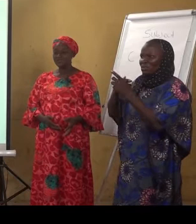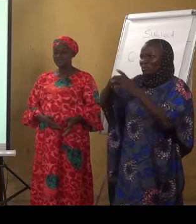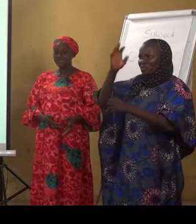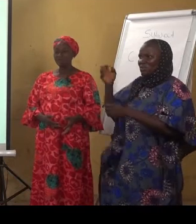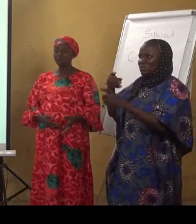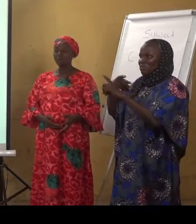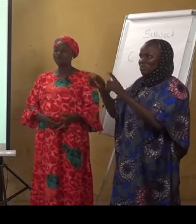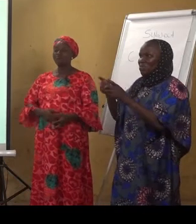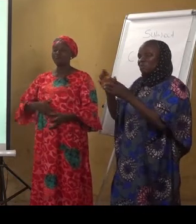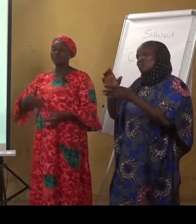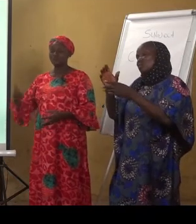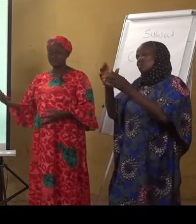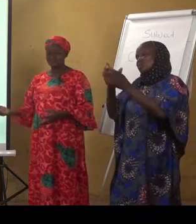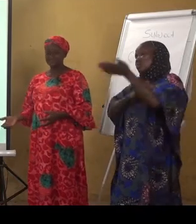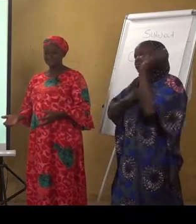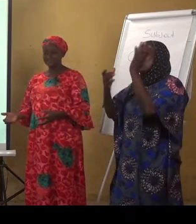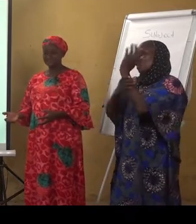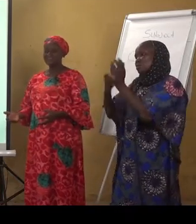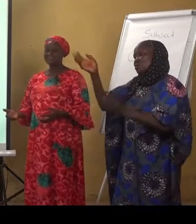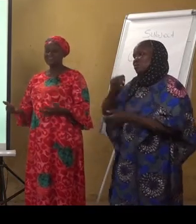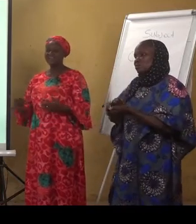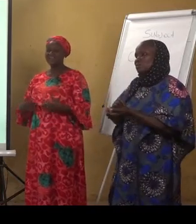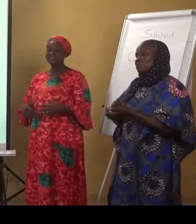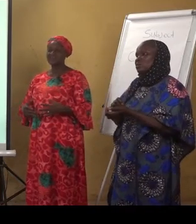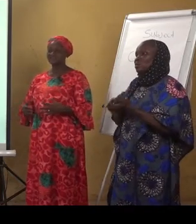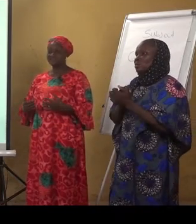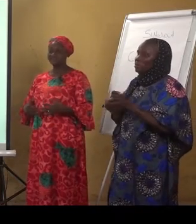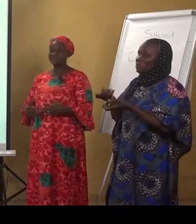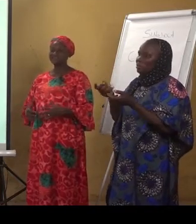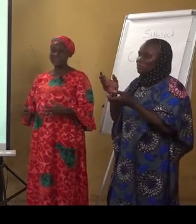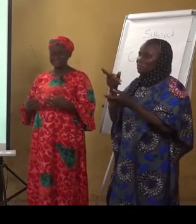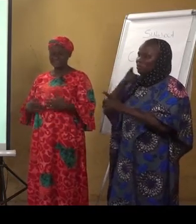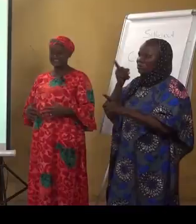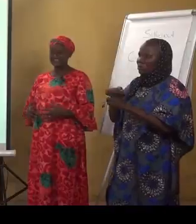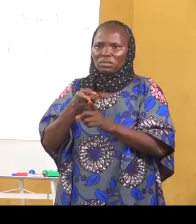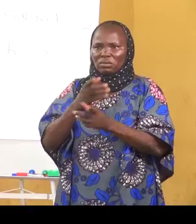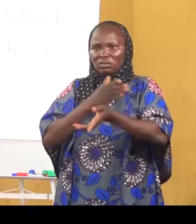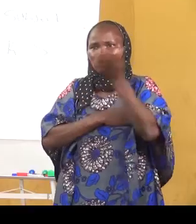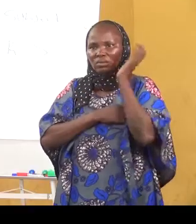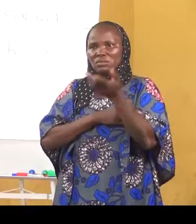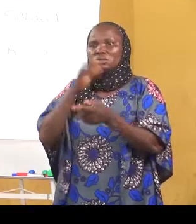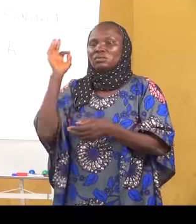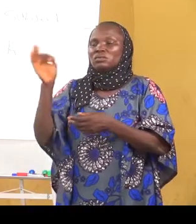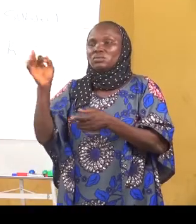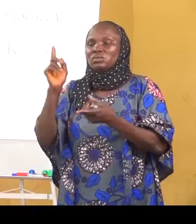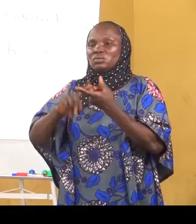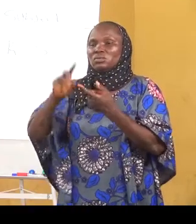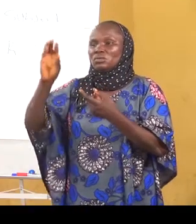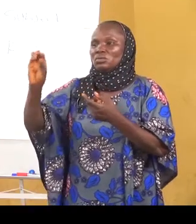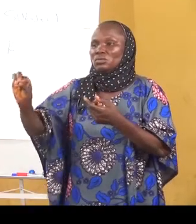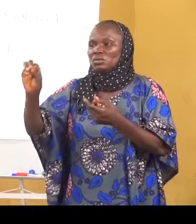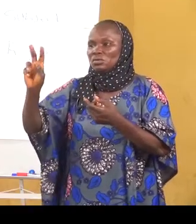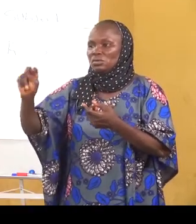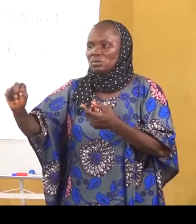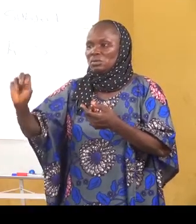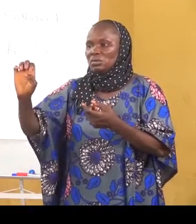Paul. And when Paul preached to Onesimus, he realized that Onesimus has changed. And what did he do? He did